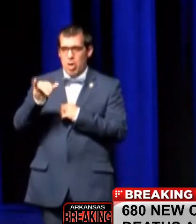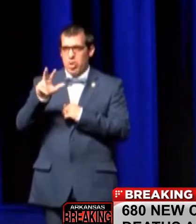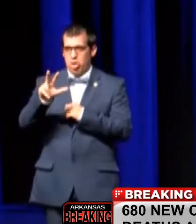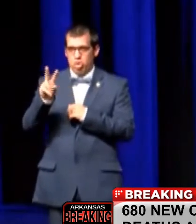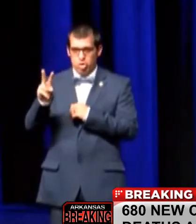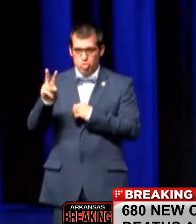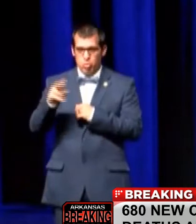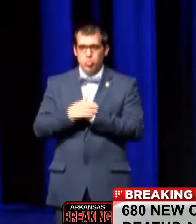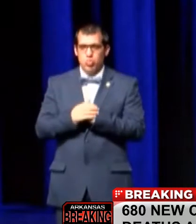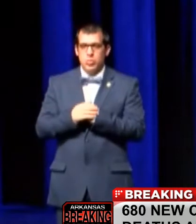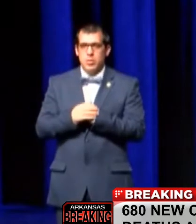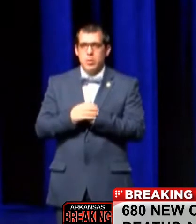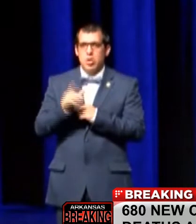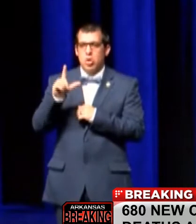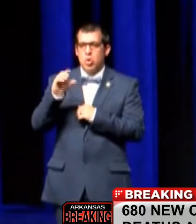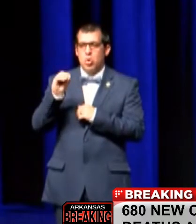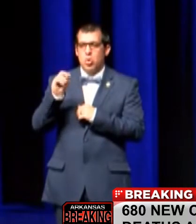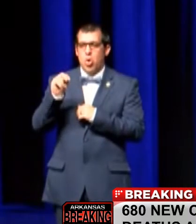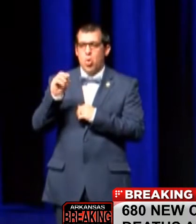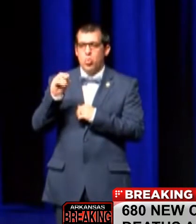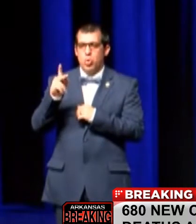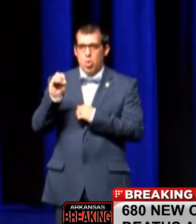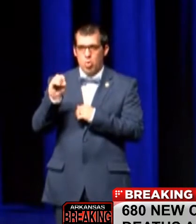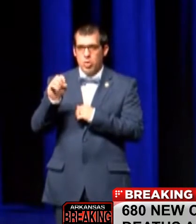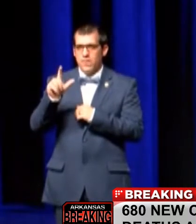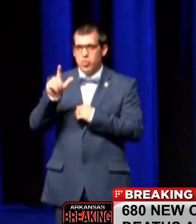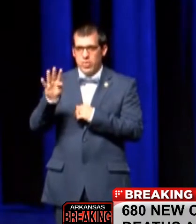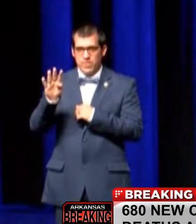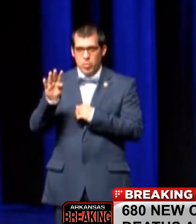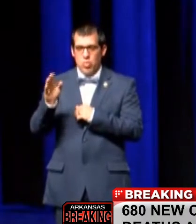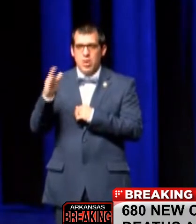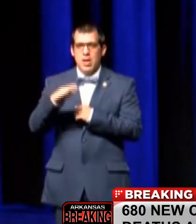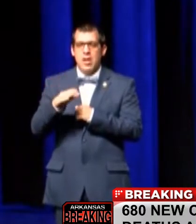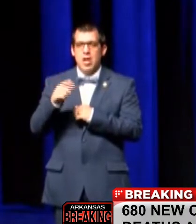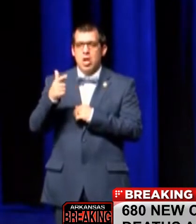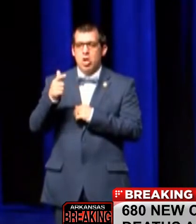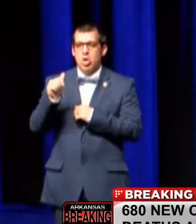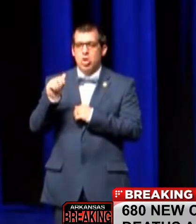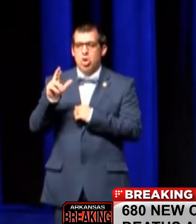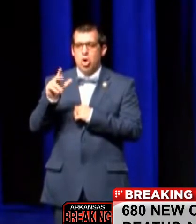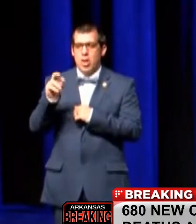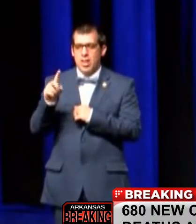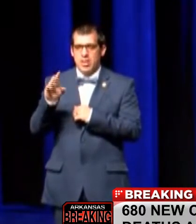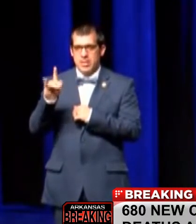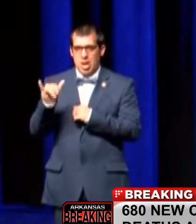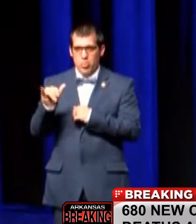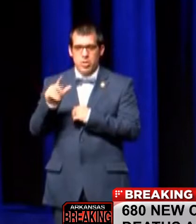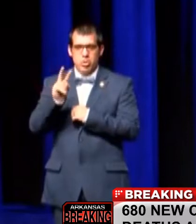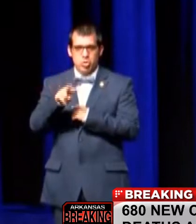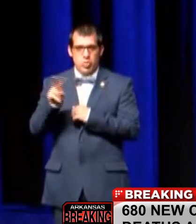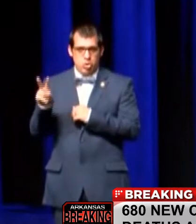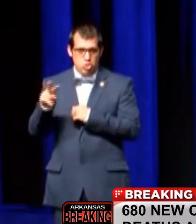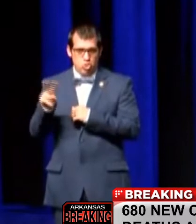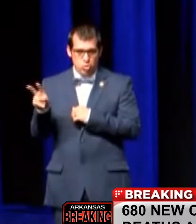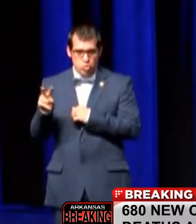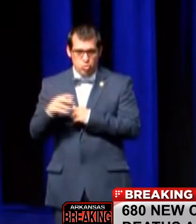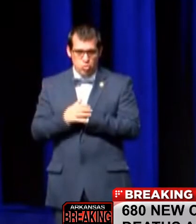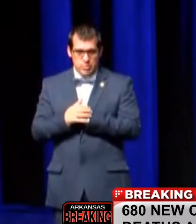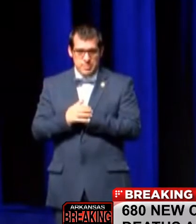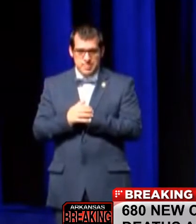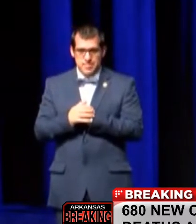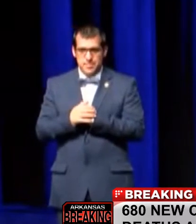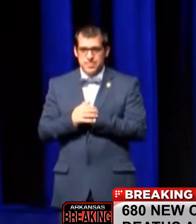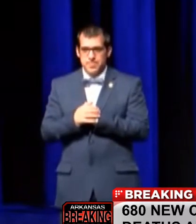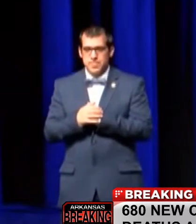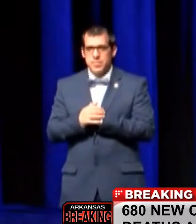32, Lonoke County with 24, and Garland County with 22.